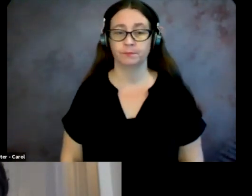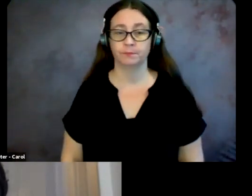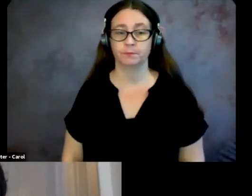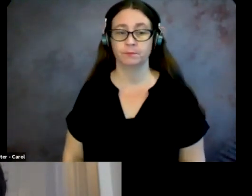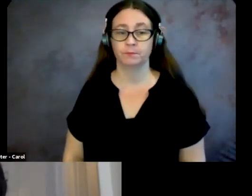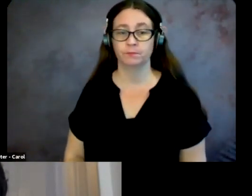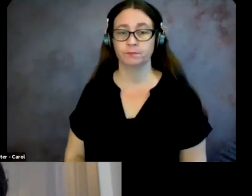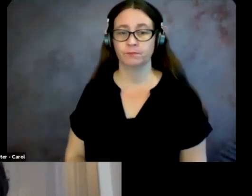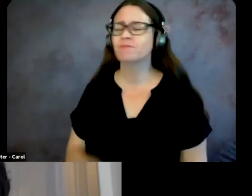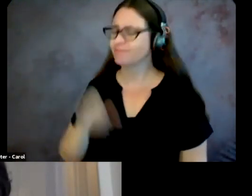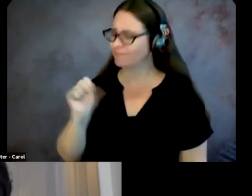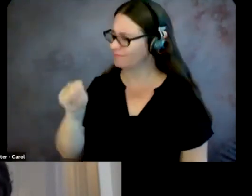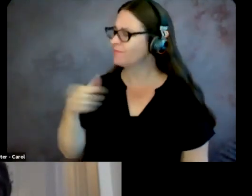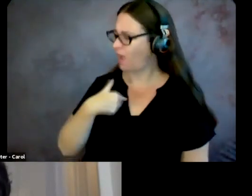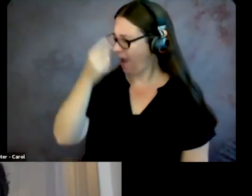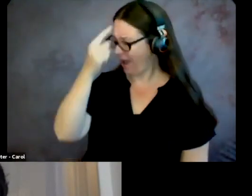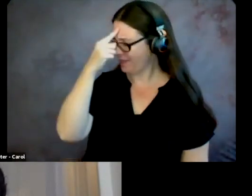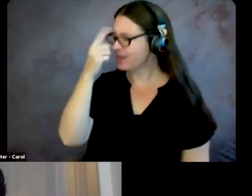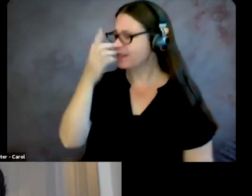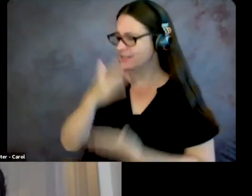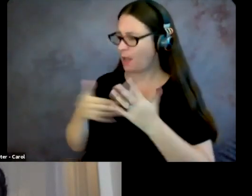are born with it.